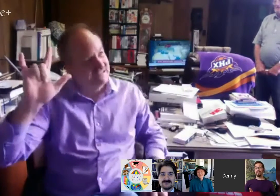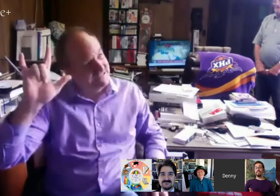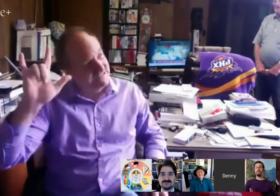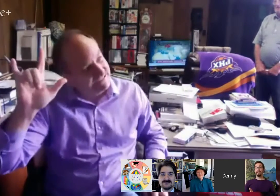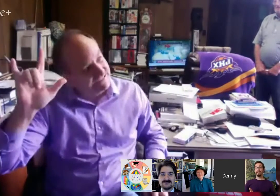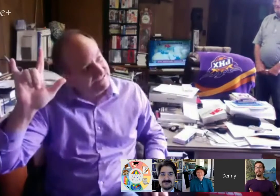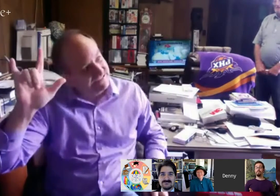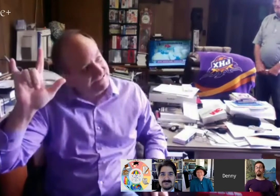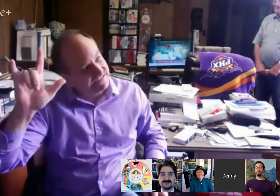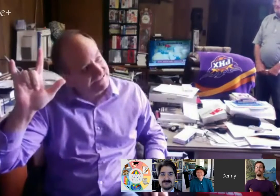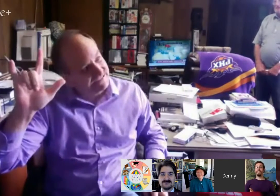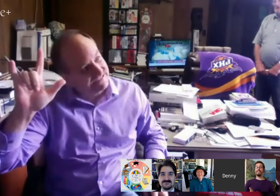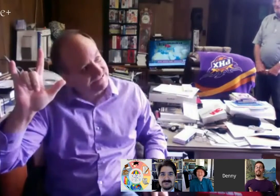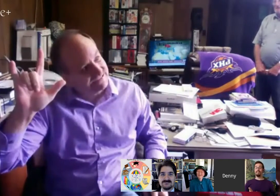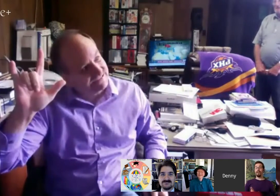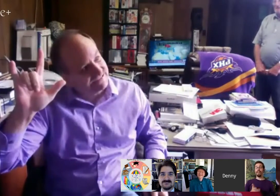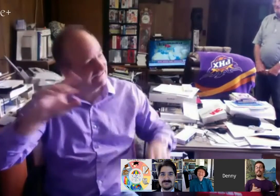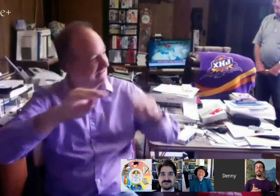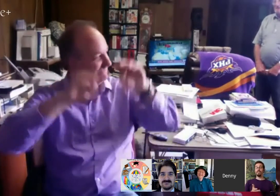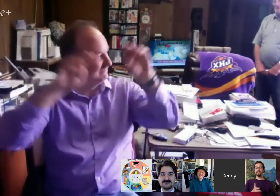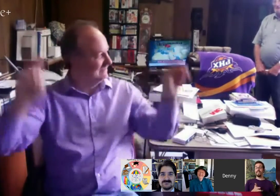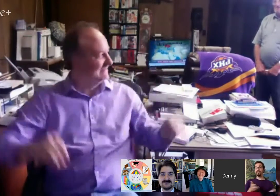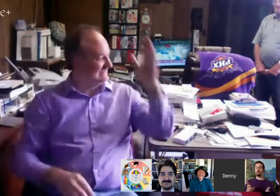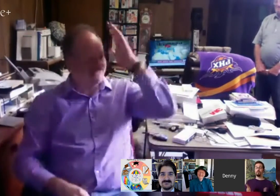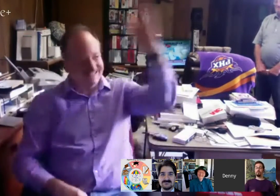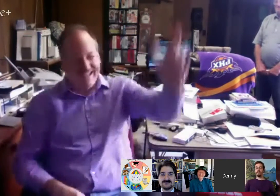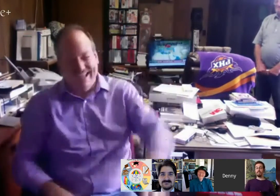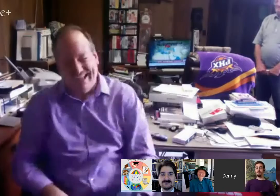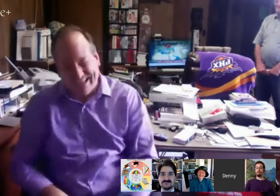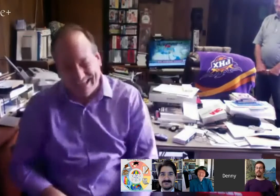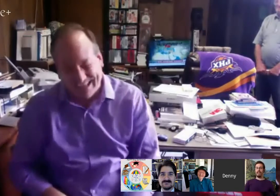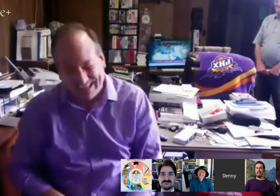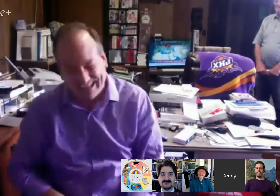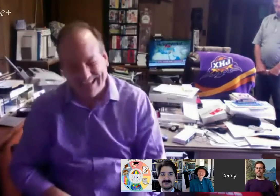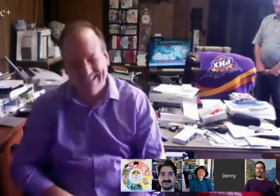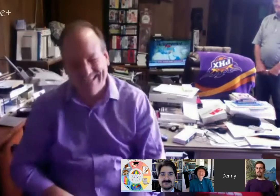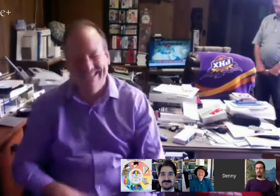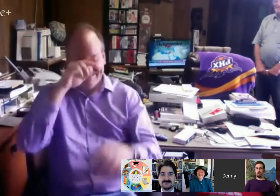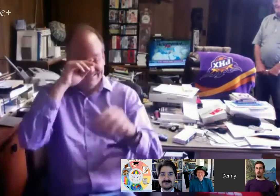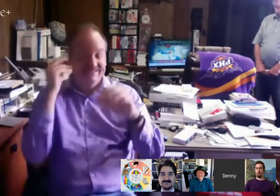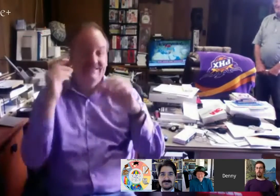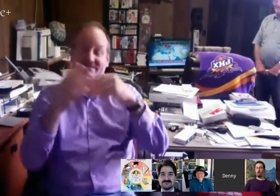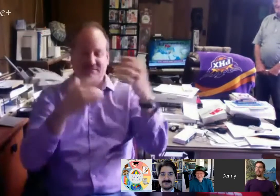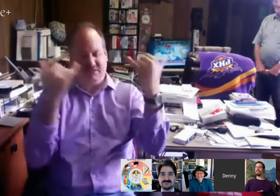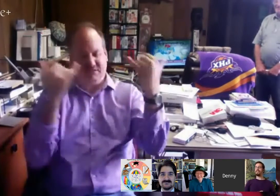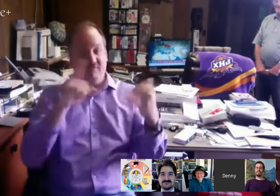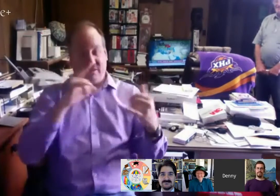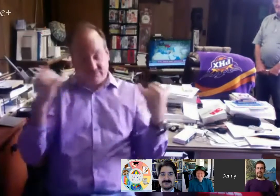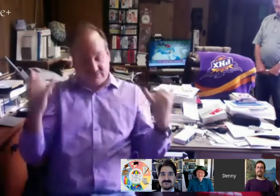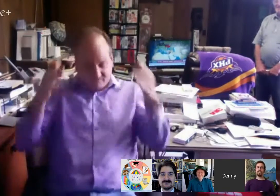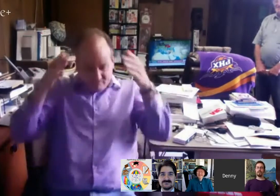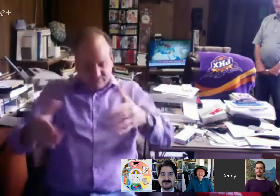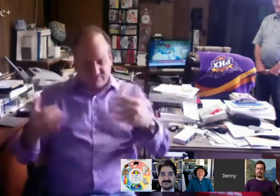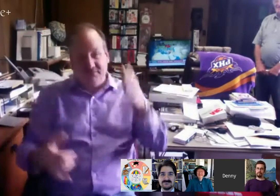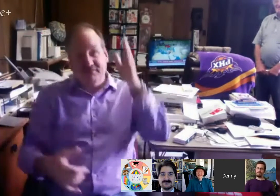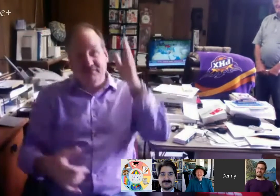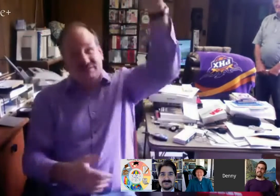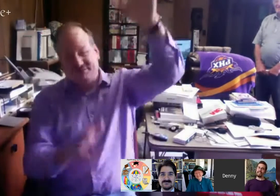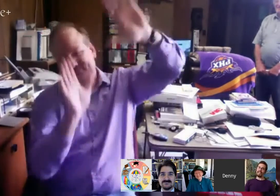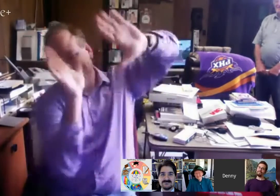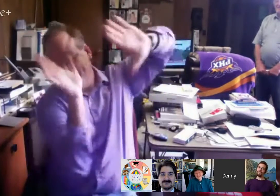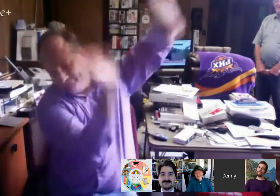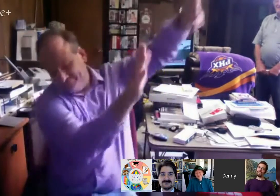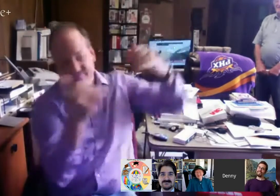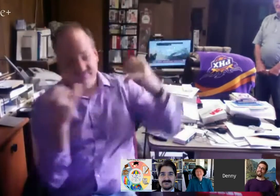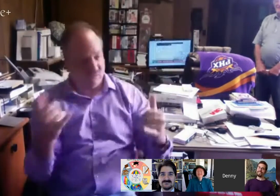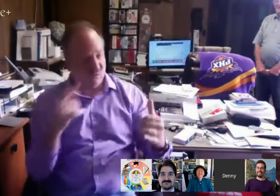will eventually be put in right next to the dinosaur museum and have a wax statue of them